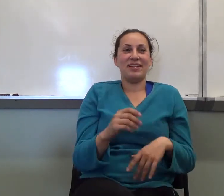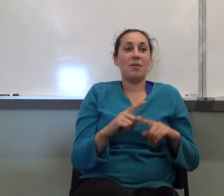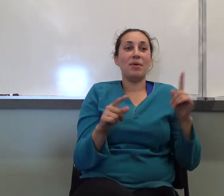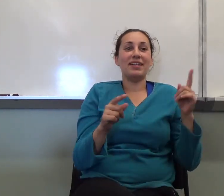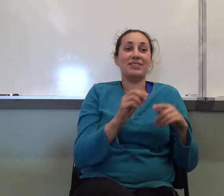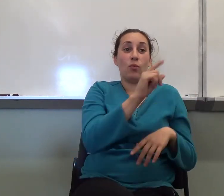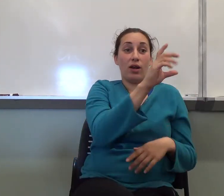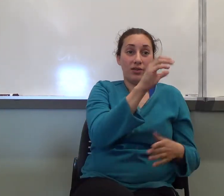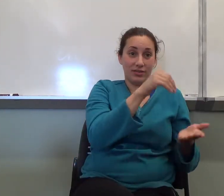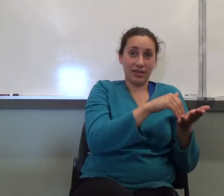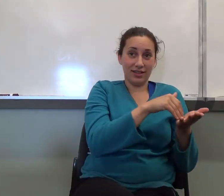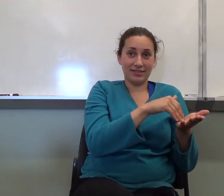100,000